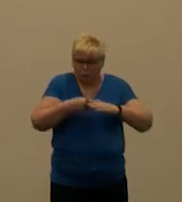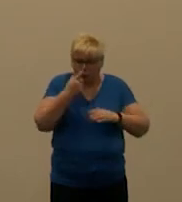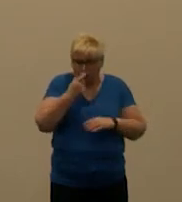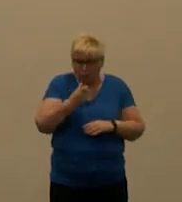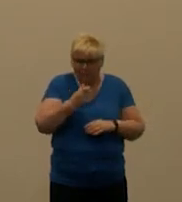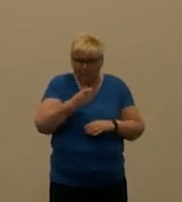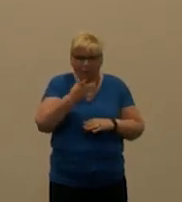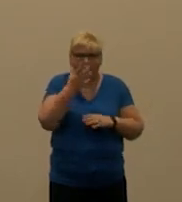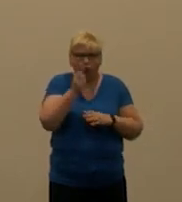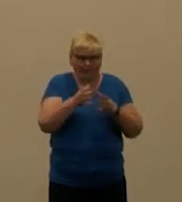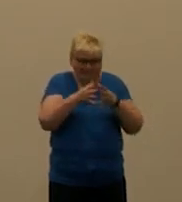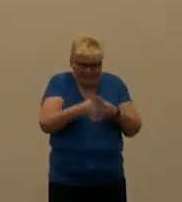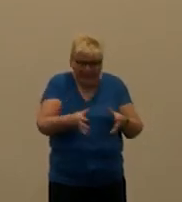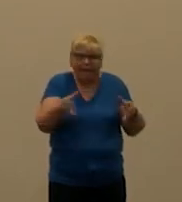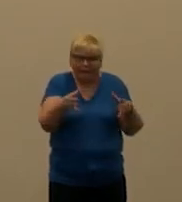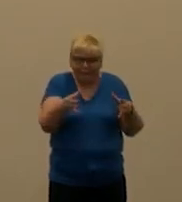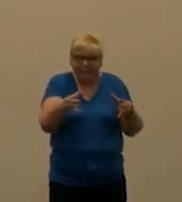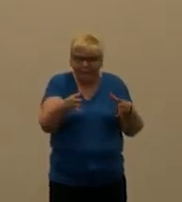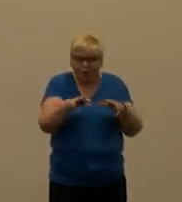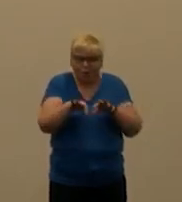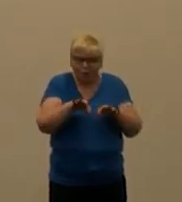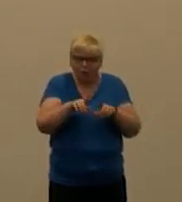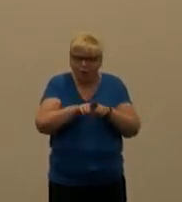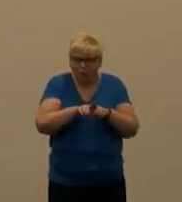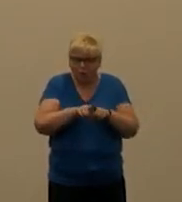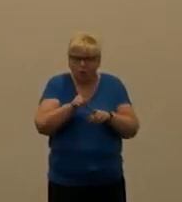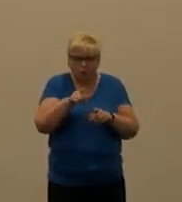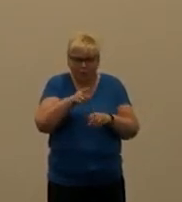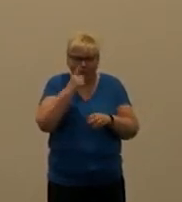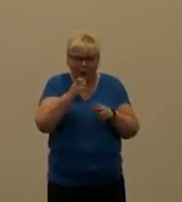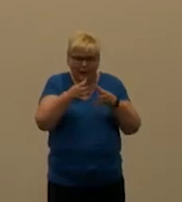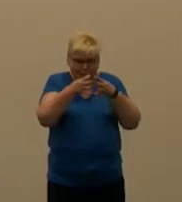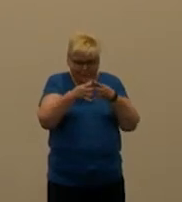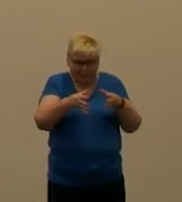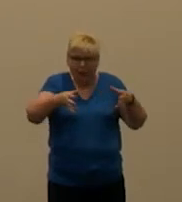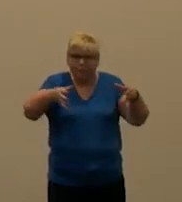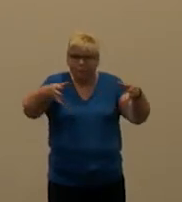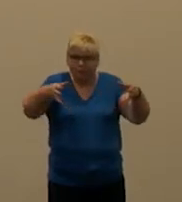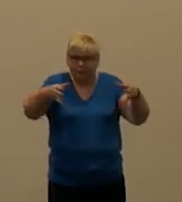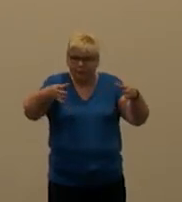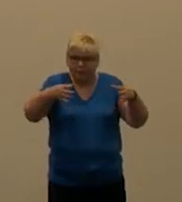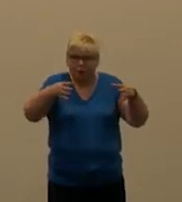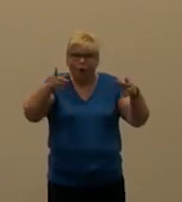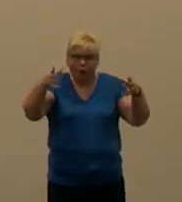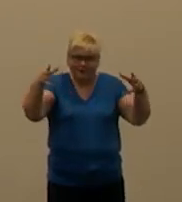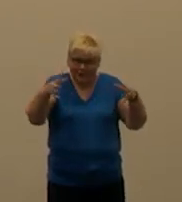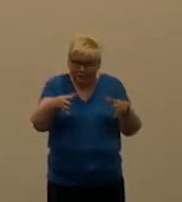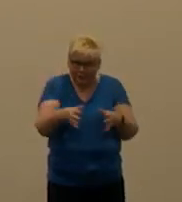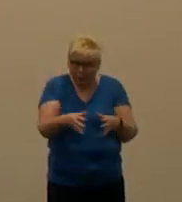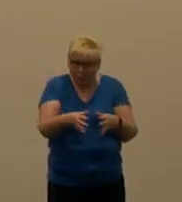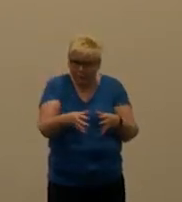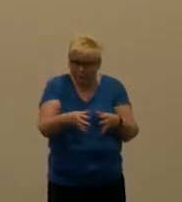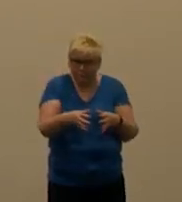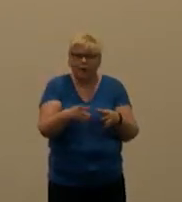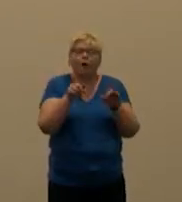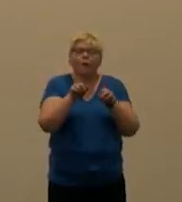the scaling options, so each virtual WAN have the ability to scale up manually and scale down if you want.